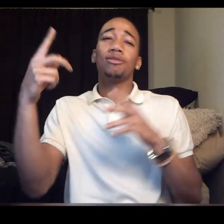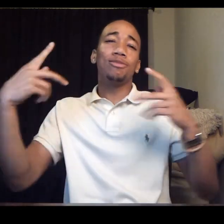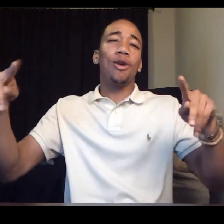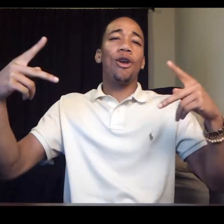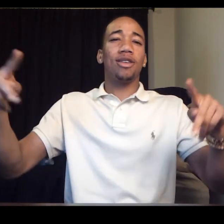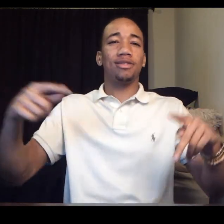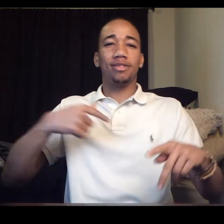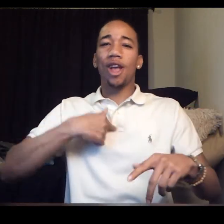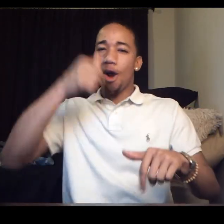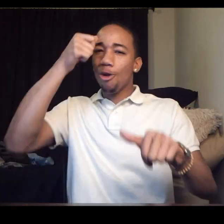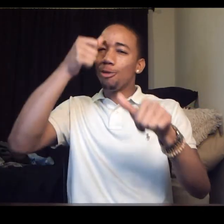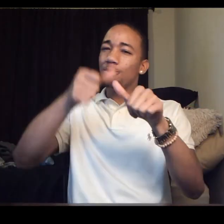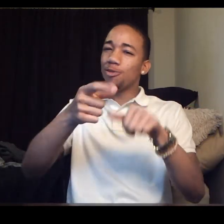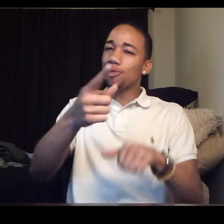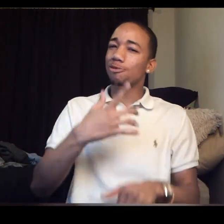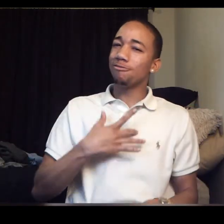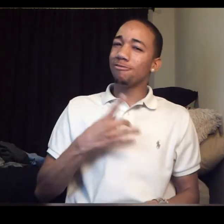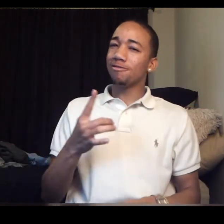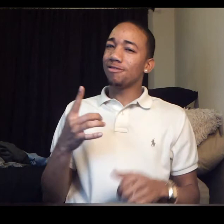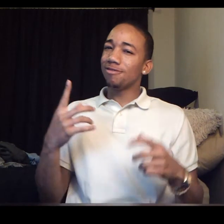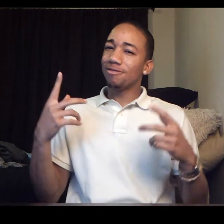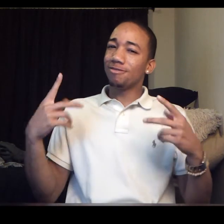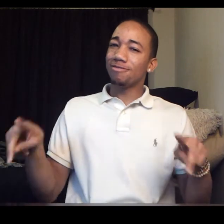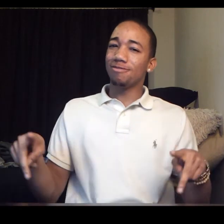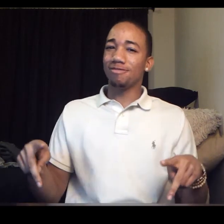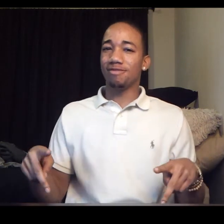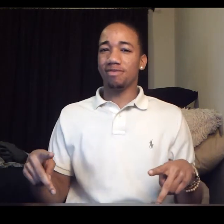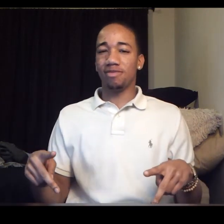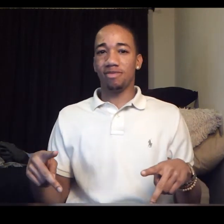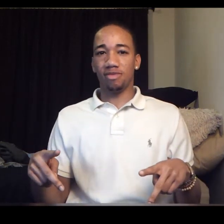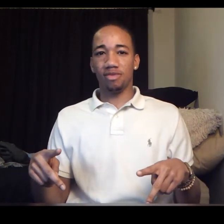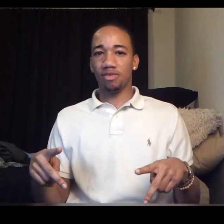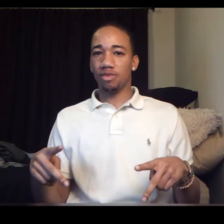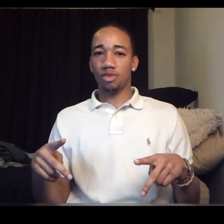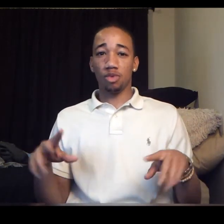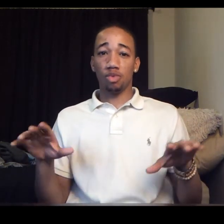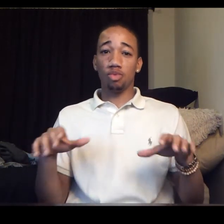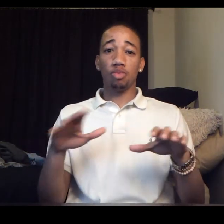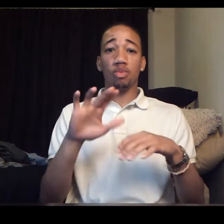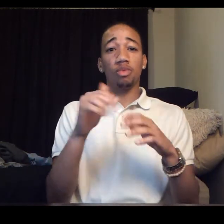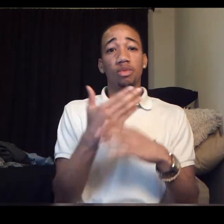things I should have done when I was your man.